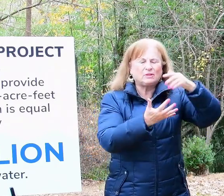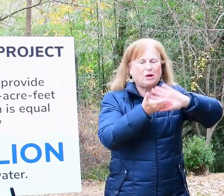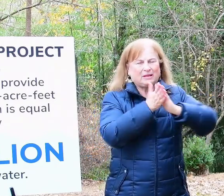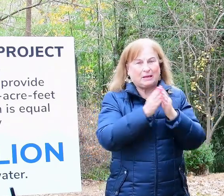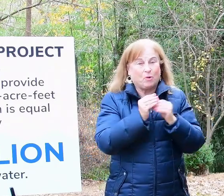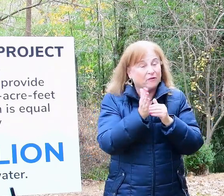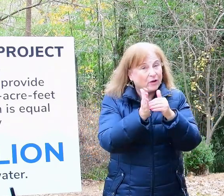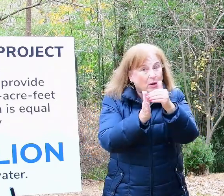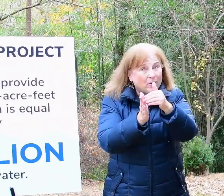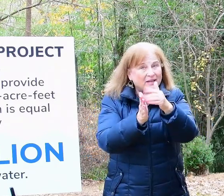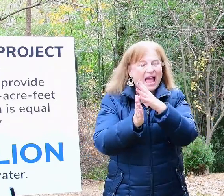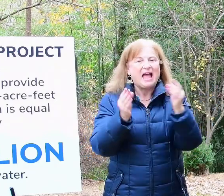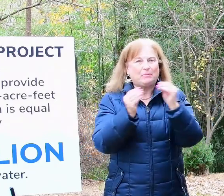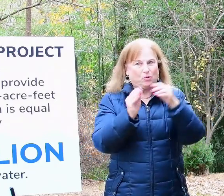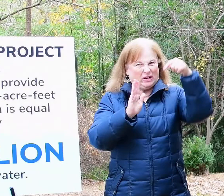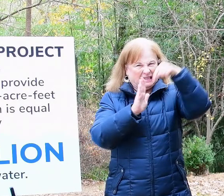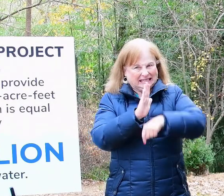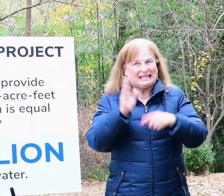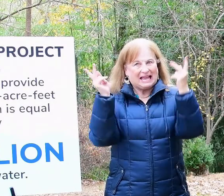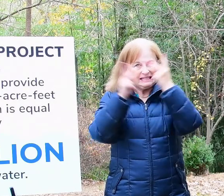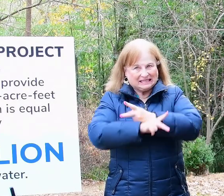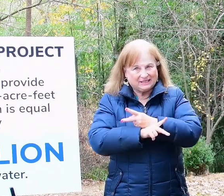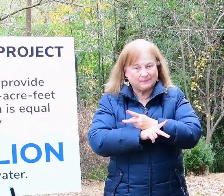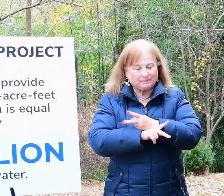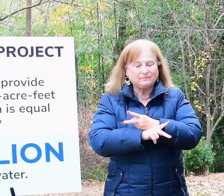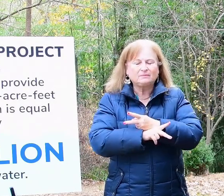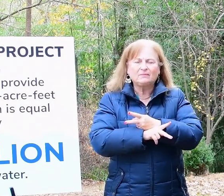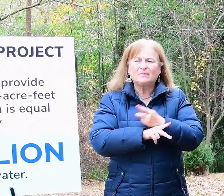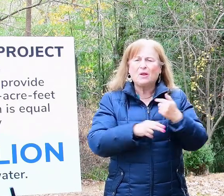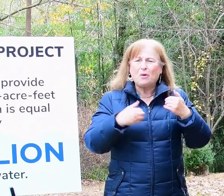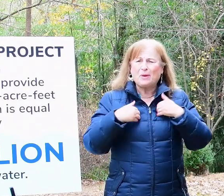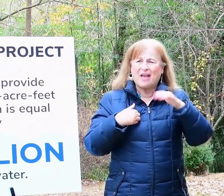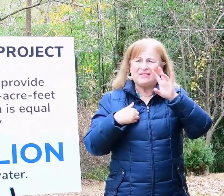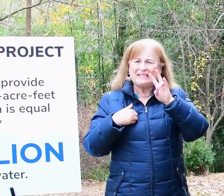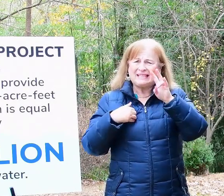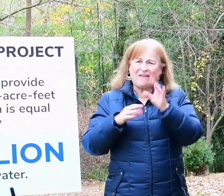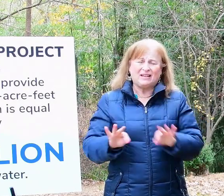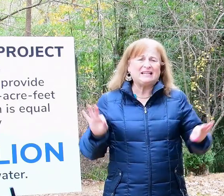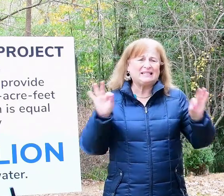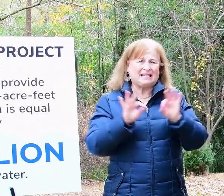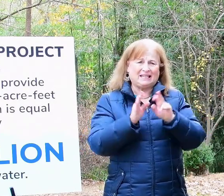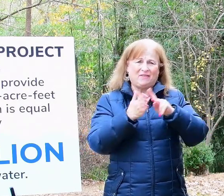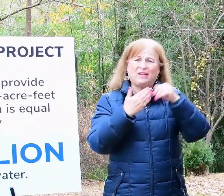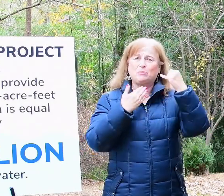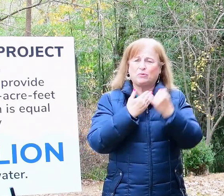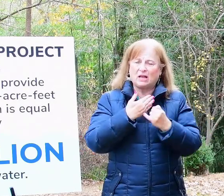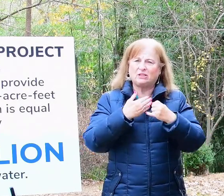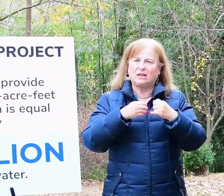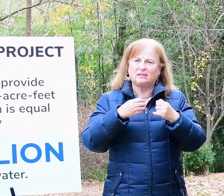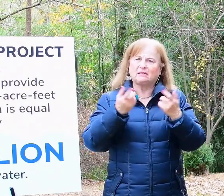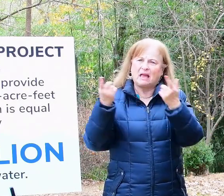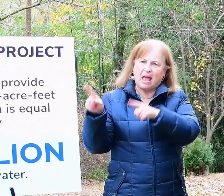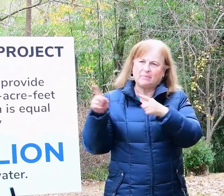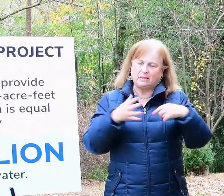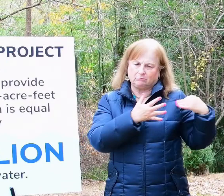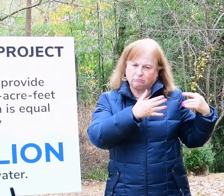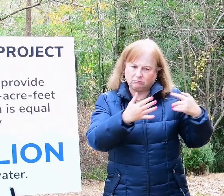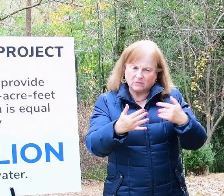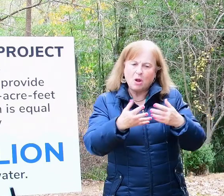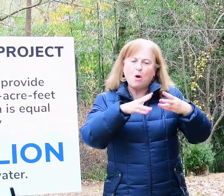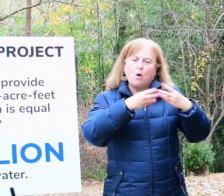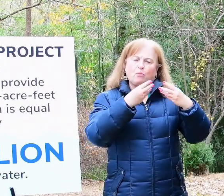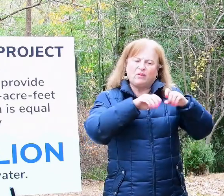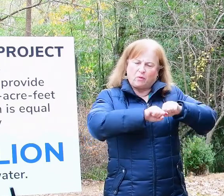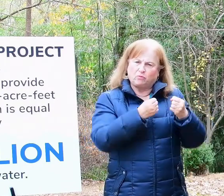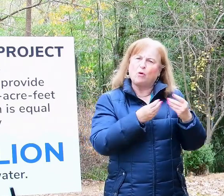getting more frequent and more intense. We have 7 significant projects in the pipeline. We've broken